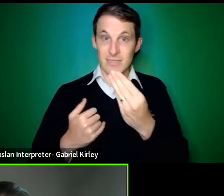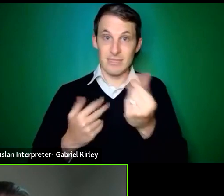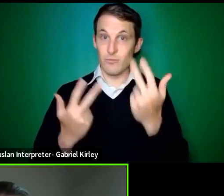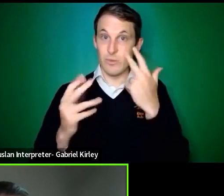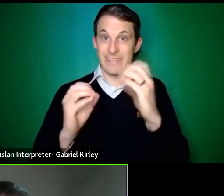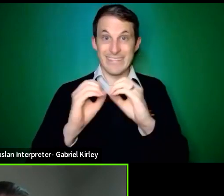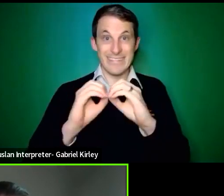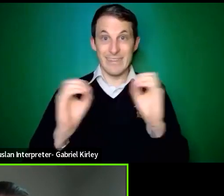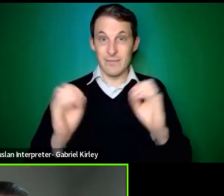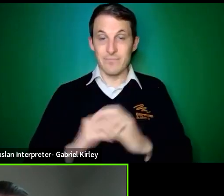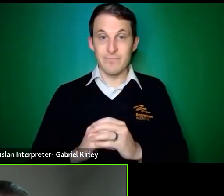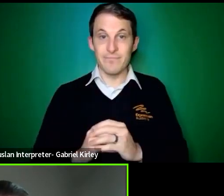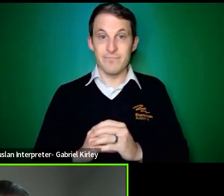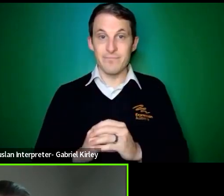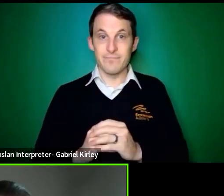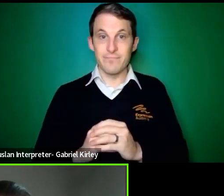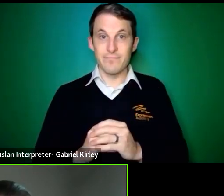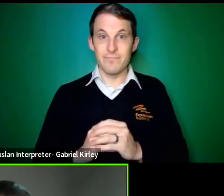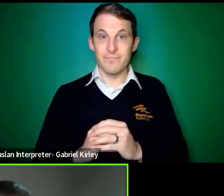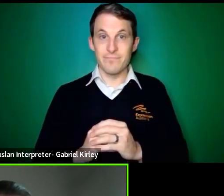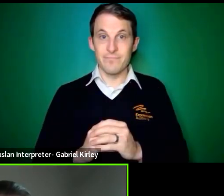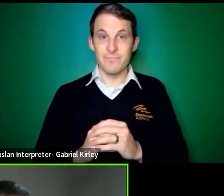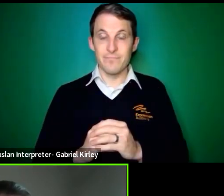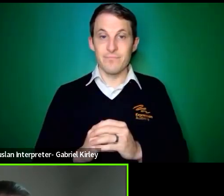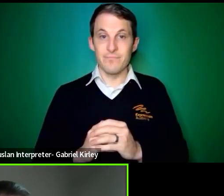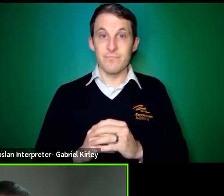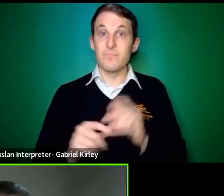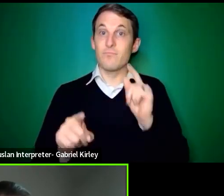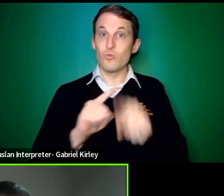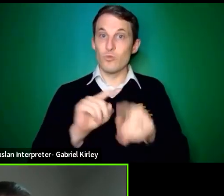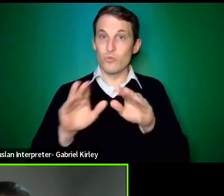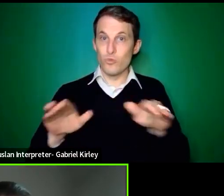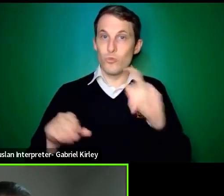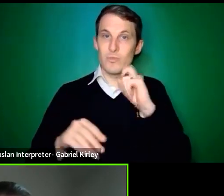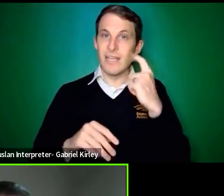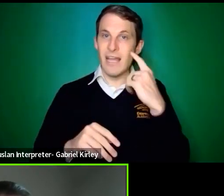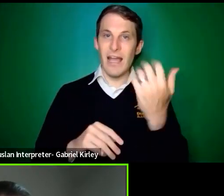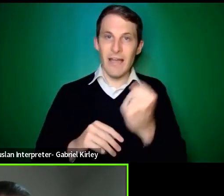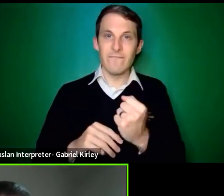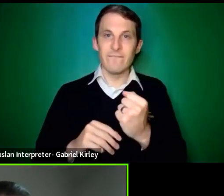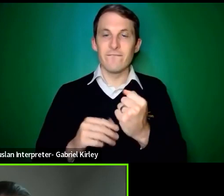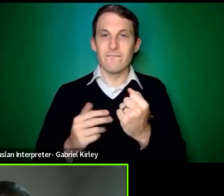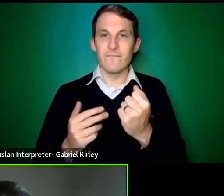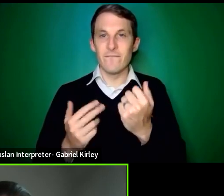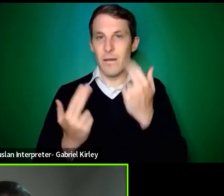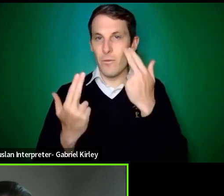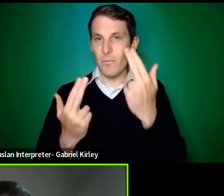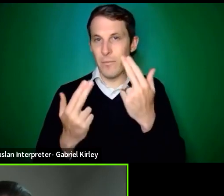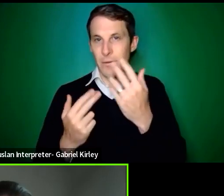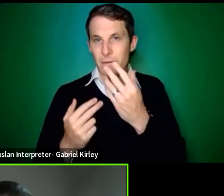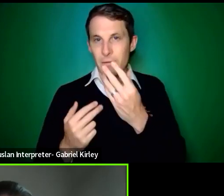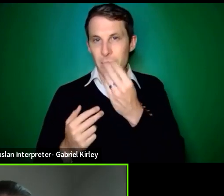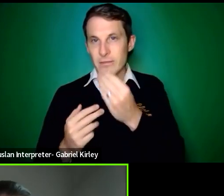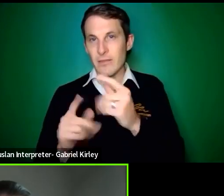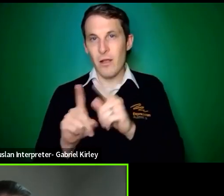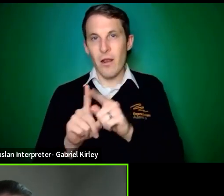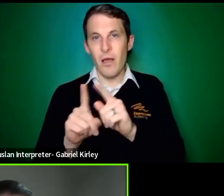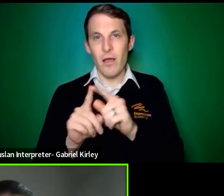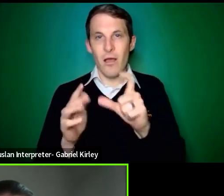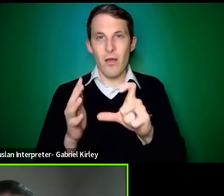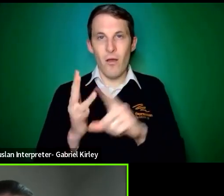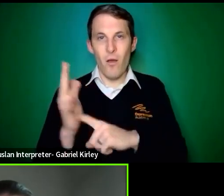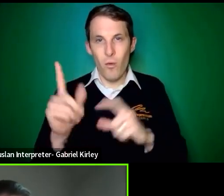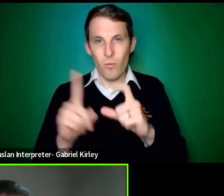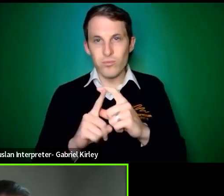whatsoever. Others, and the majority of kids, will have a mild illness. And that can look like a common cold. So cough,